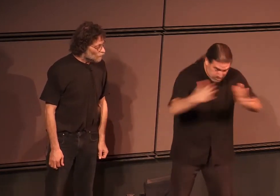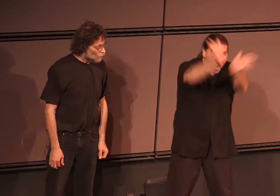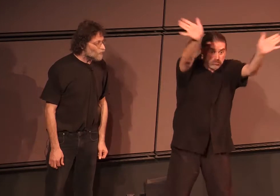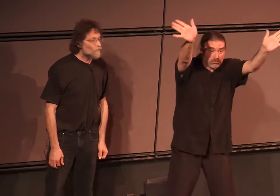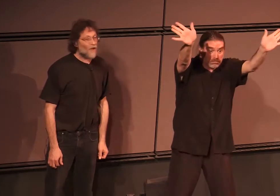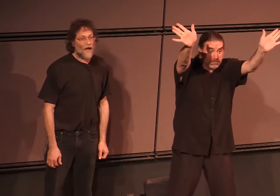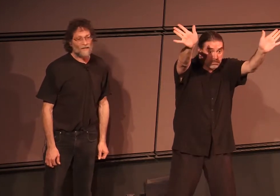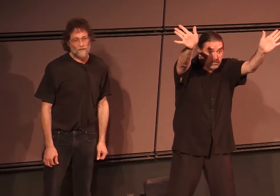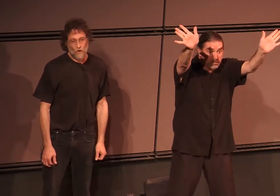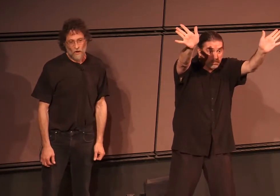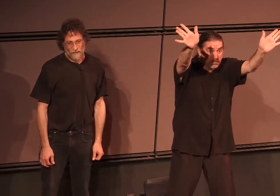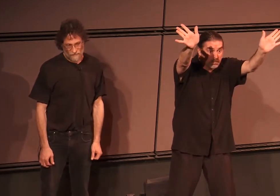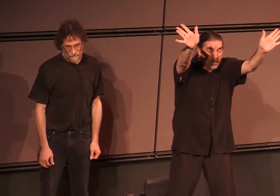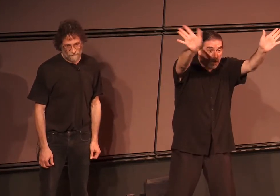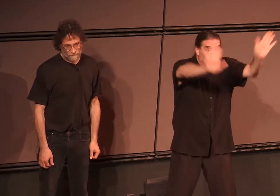will block the noise.